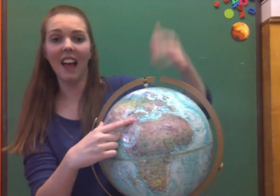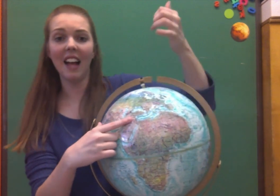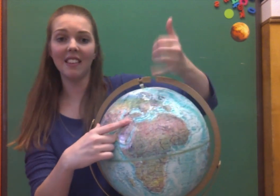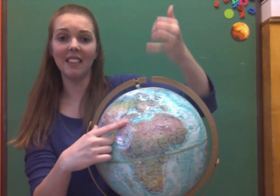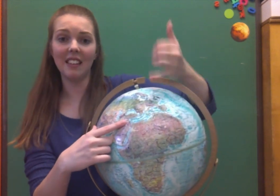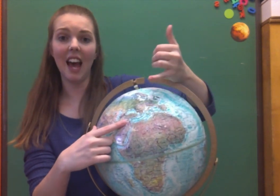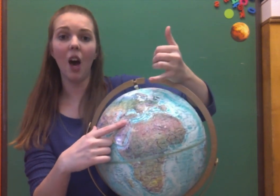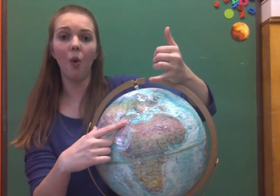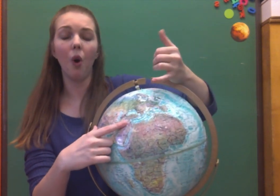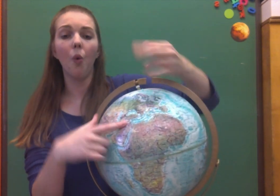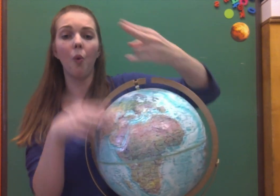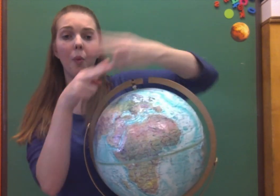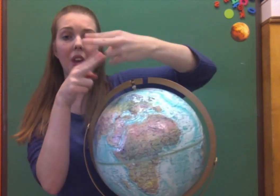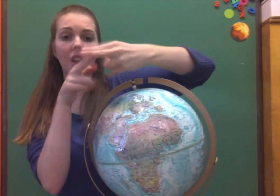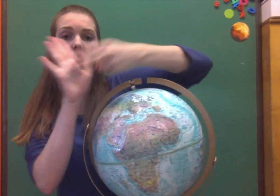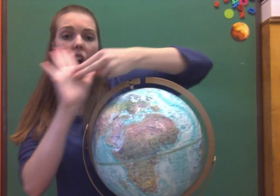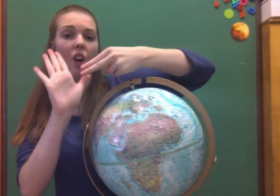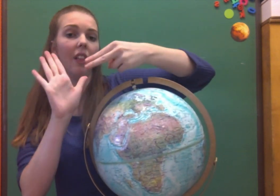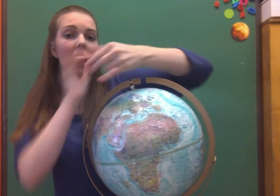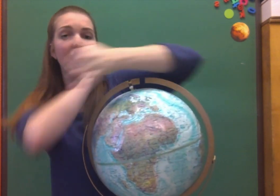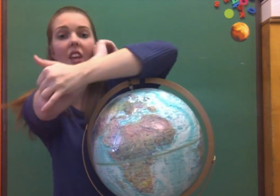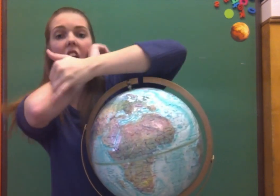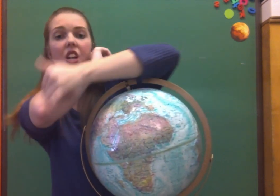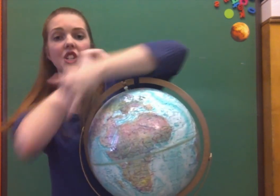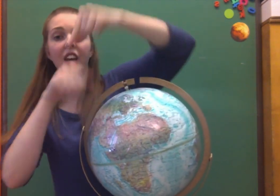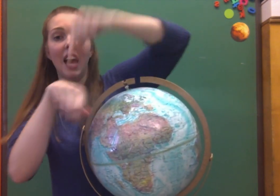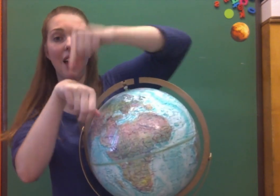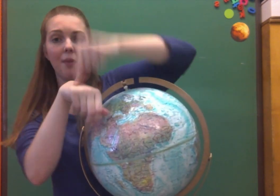That's now what we call the country Iraq.